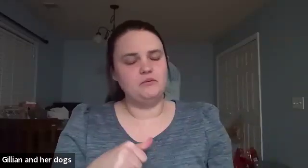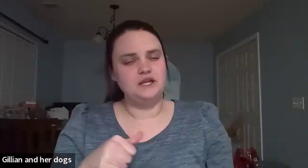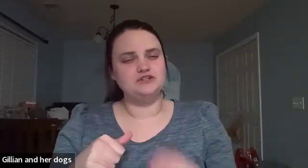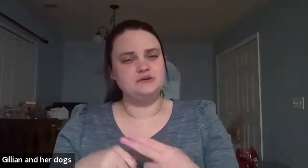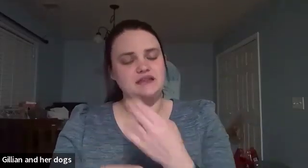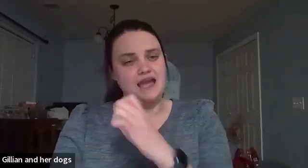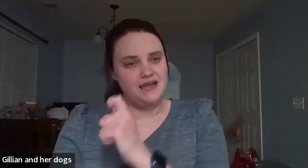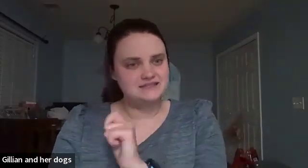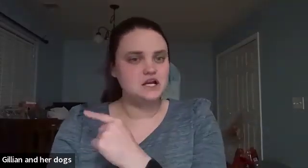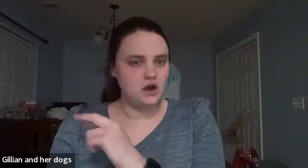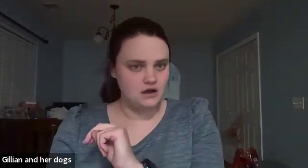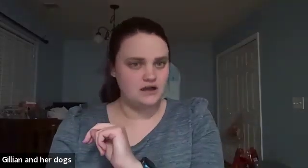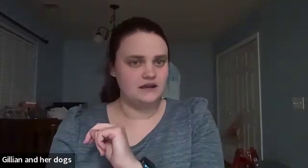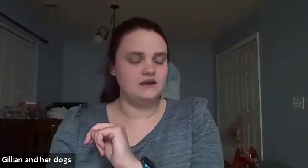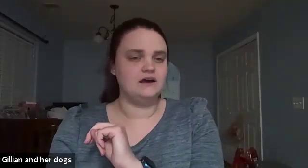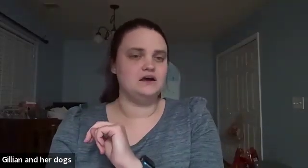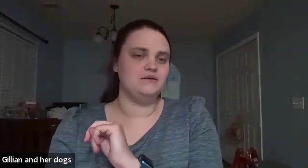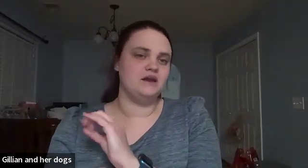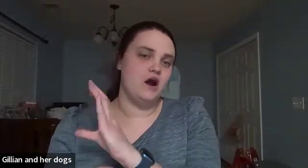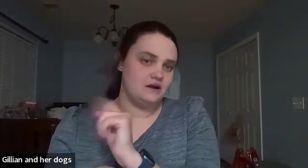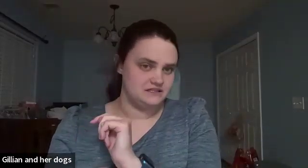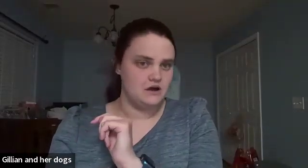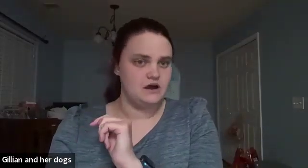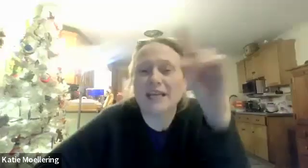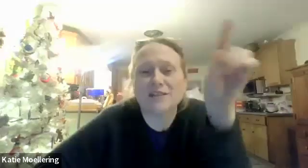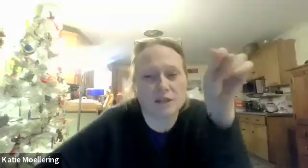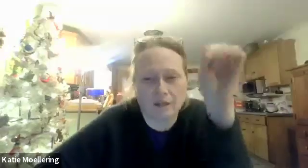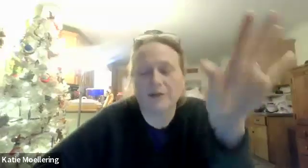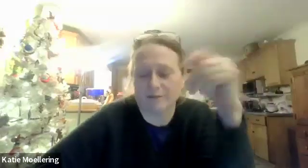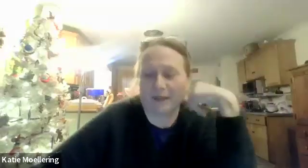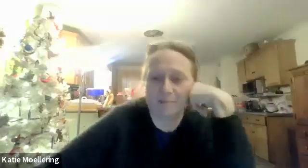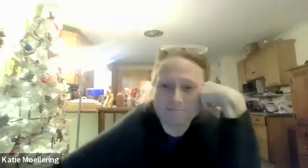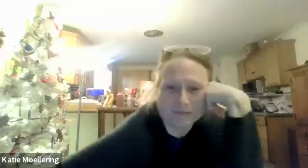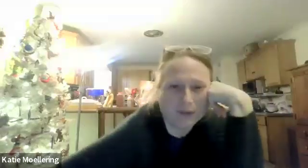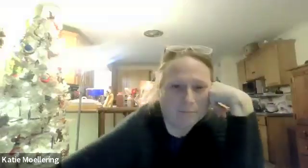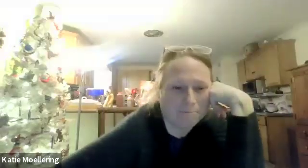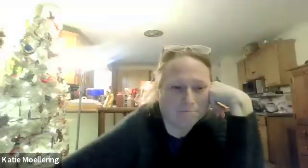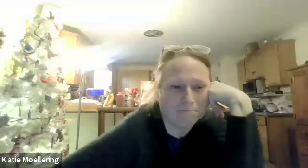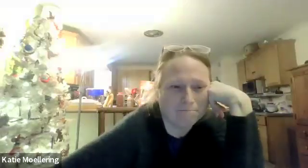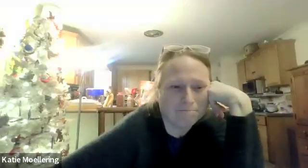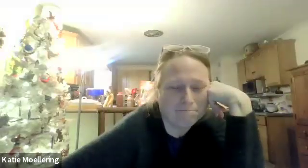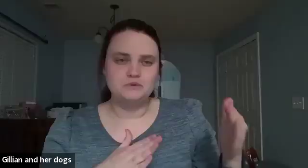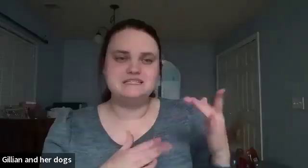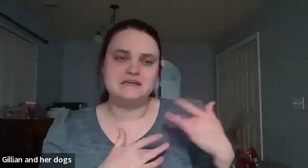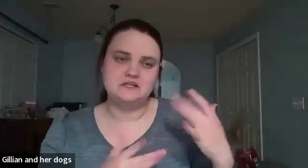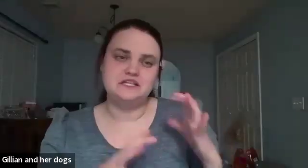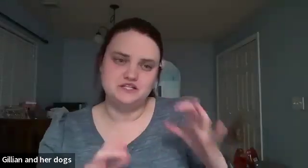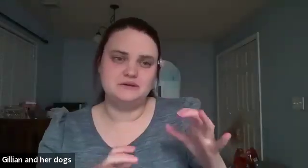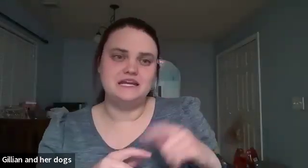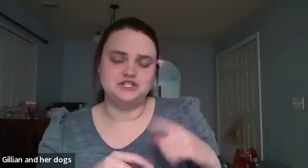like, when you're doing like a hexagon, an octagon. Are you saying, okay, go. Yeah. Okay. You would, the way you would typically do it is